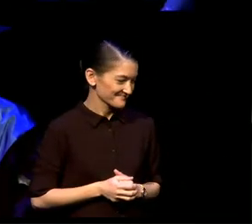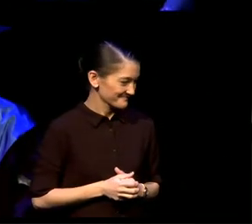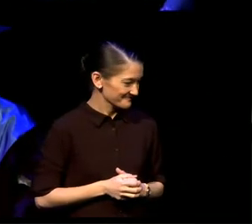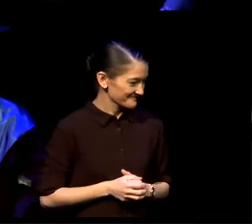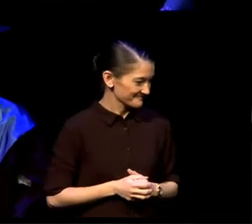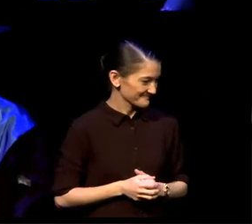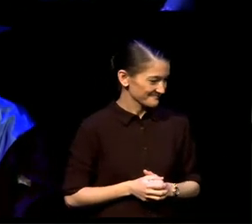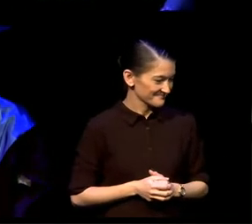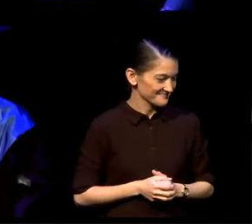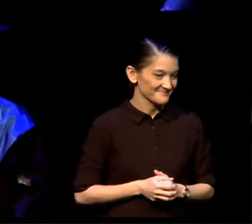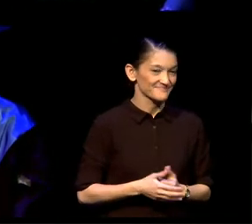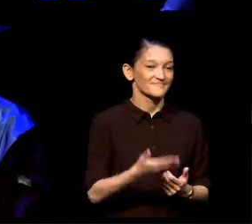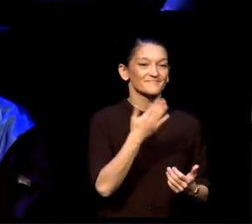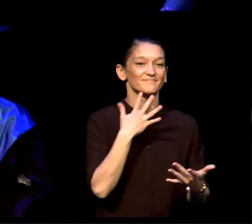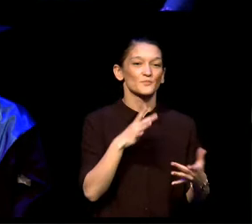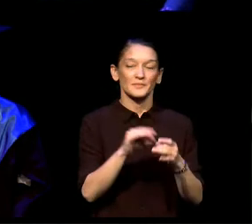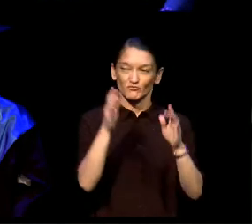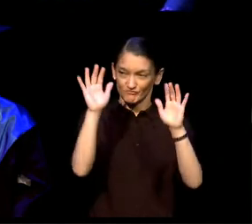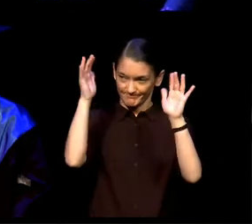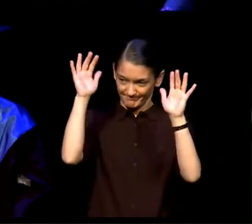Please join me in congratulating them.